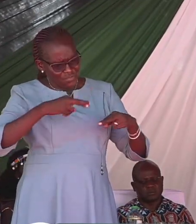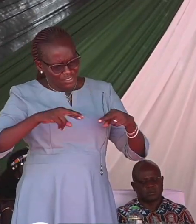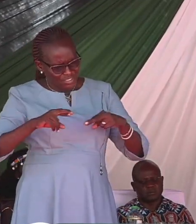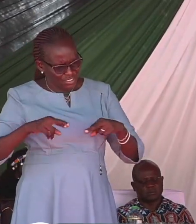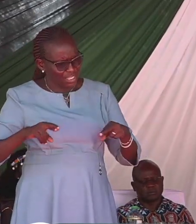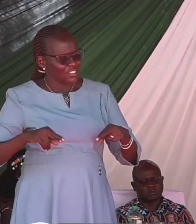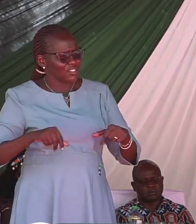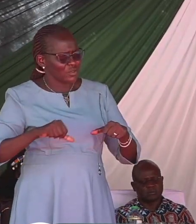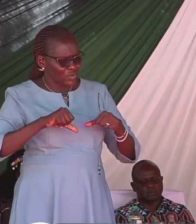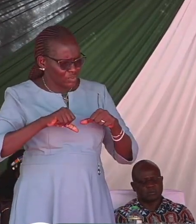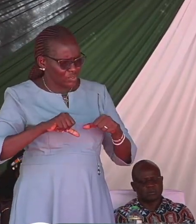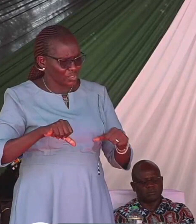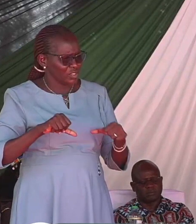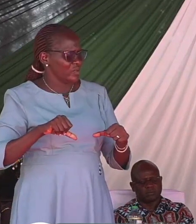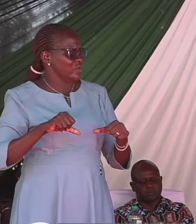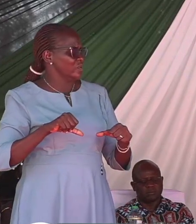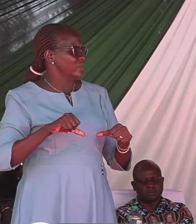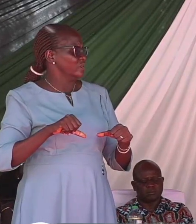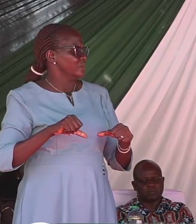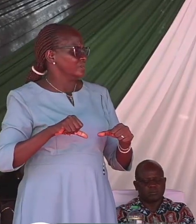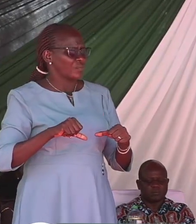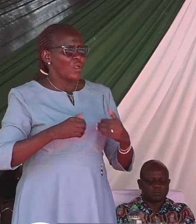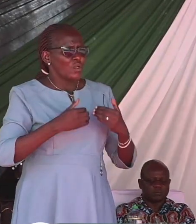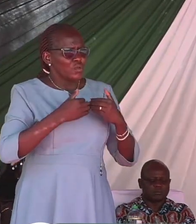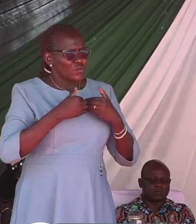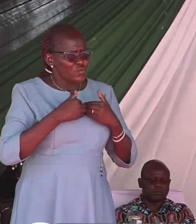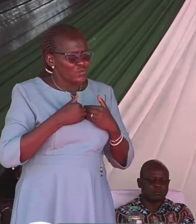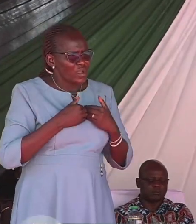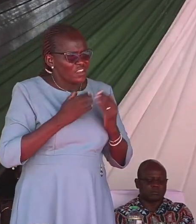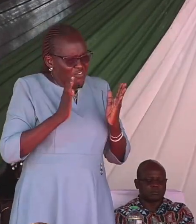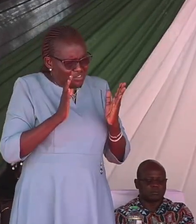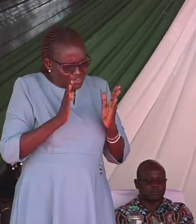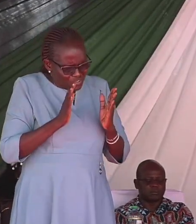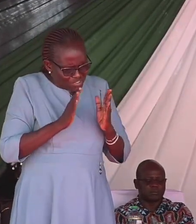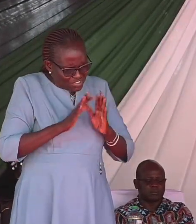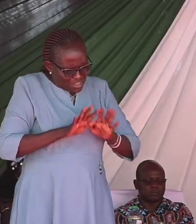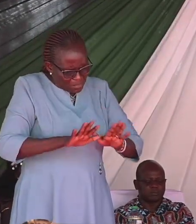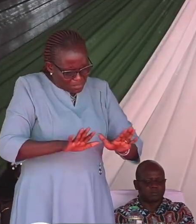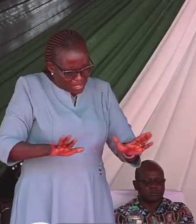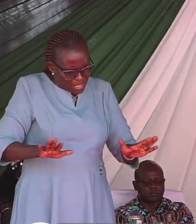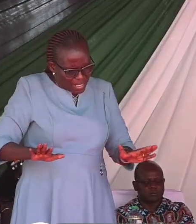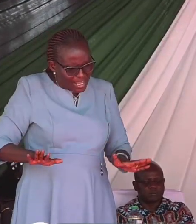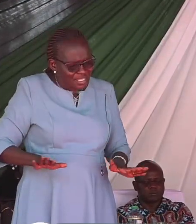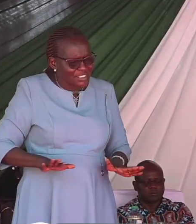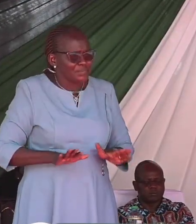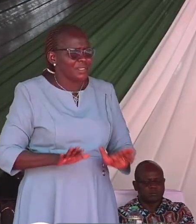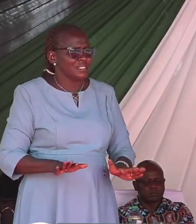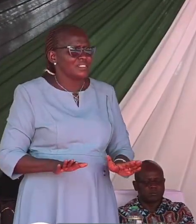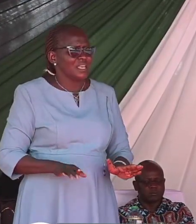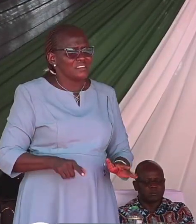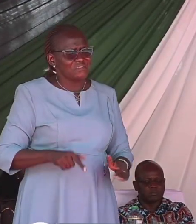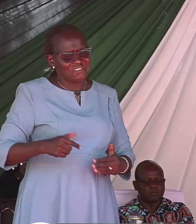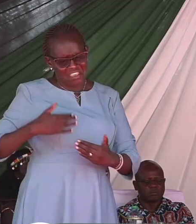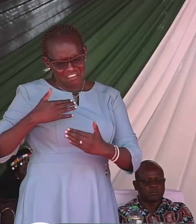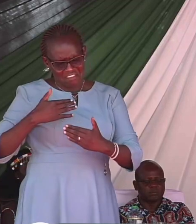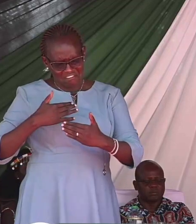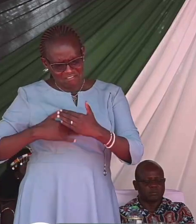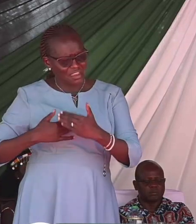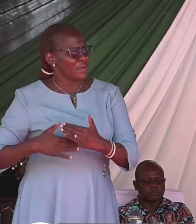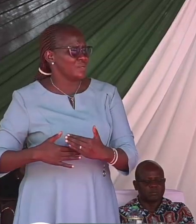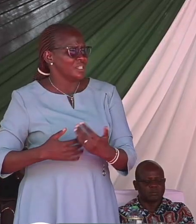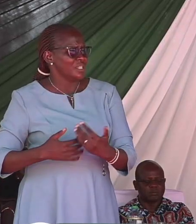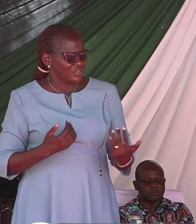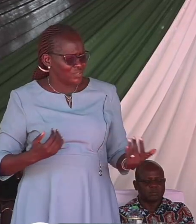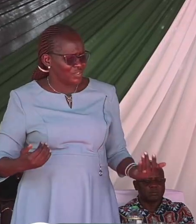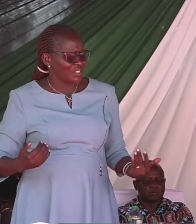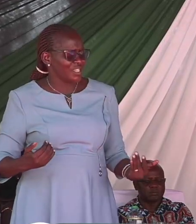to the academicians is that we have shrinking play spaces in our neighborhood. Our children are